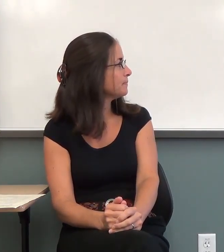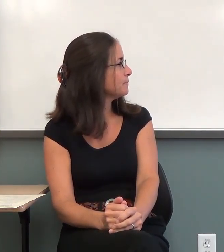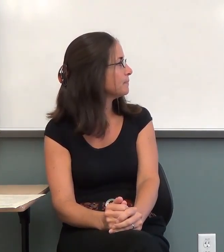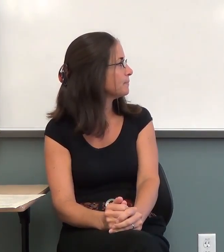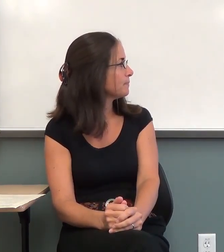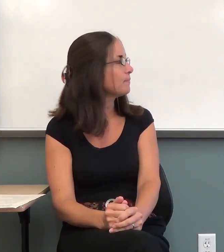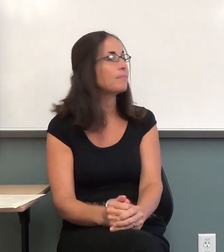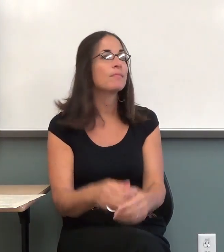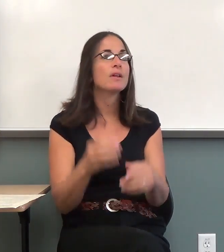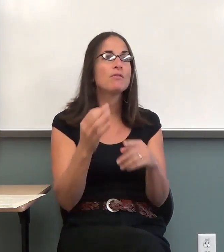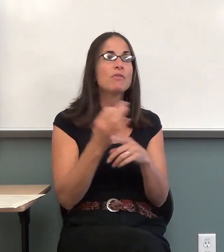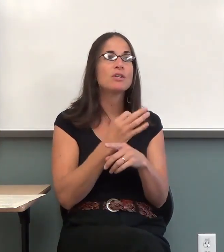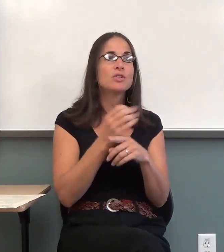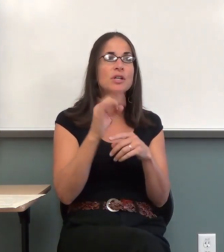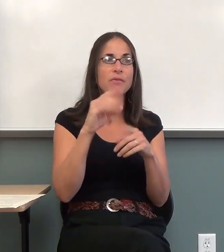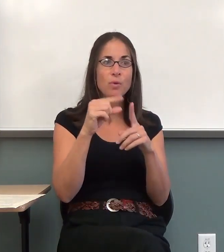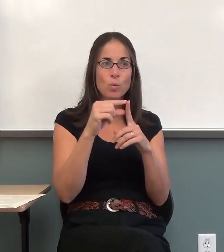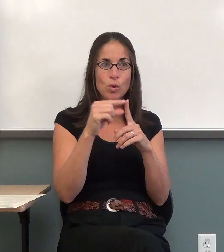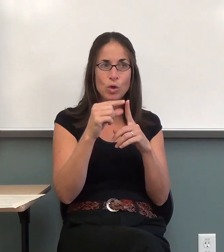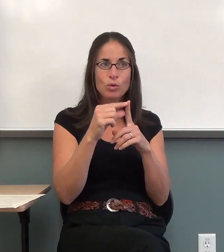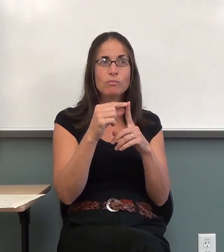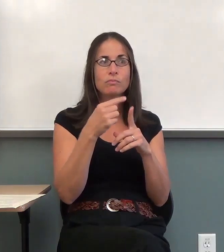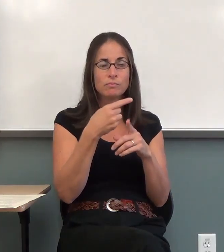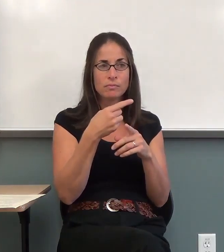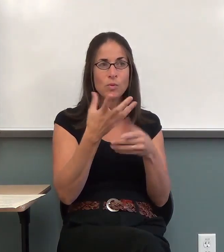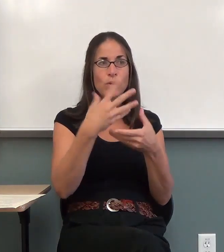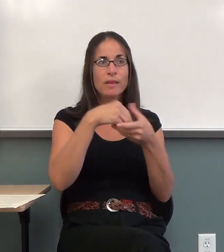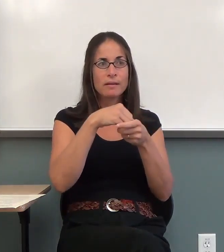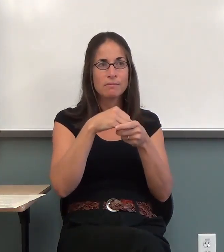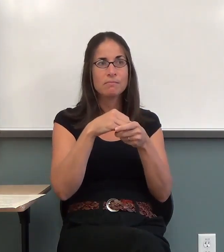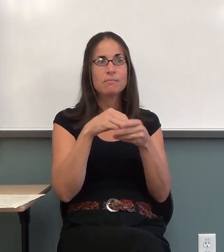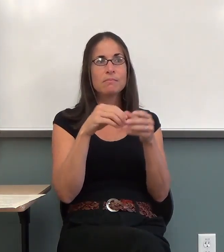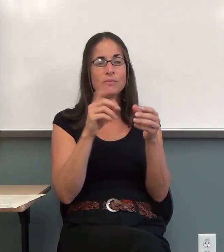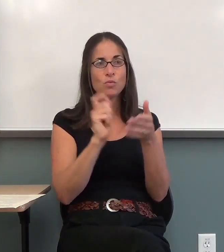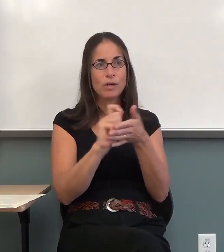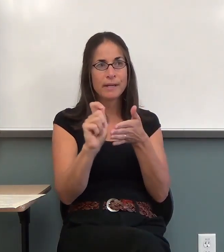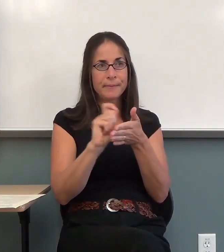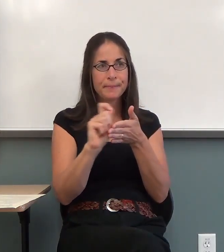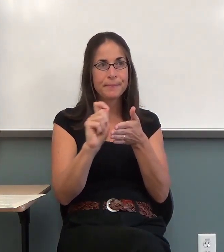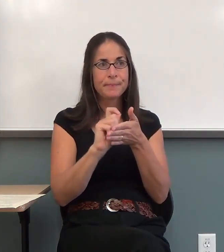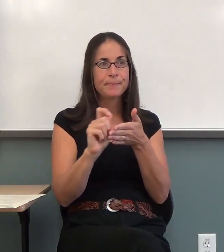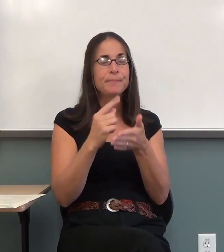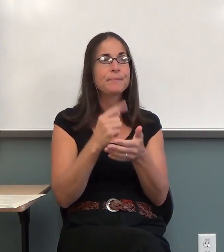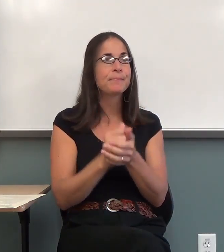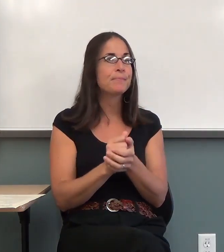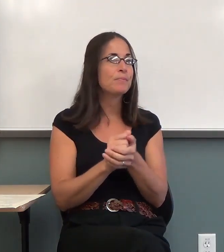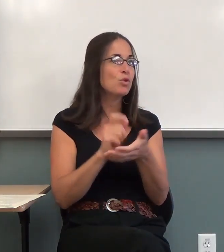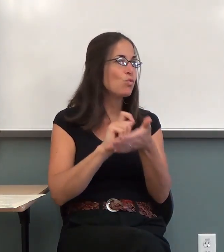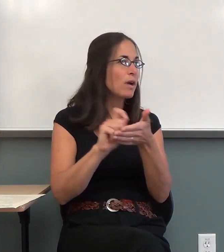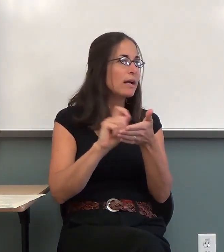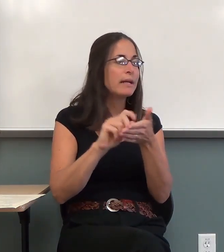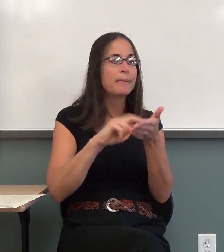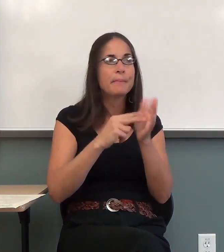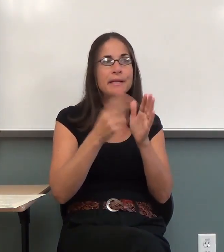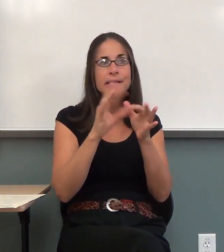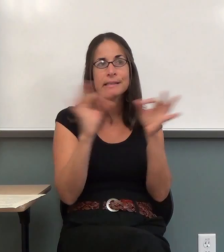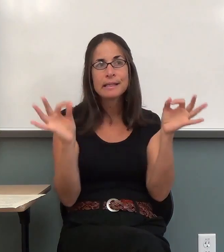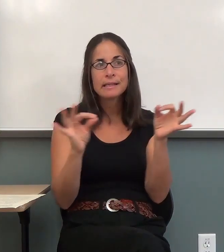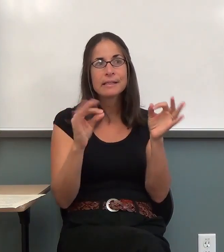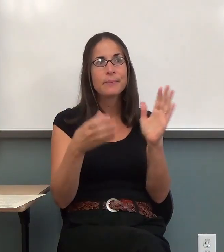function that a word has in writing. Writing means sentences, paragraphs, essays.